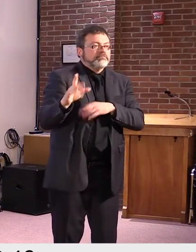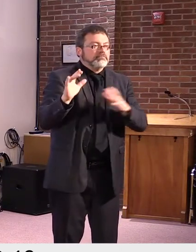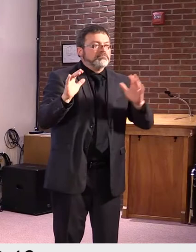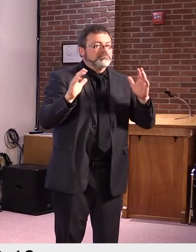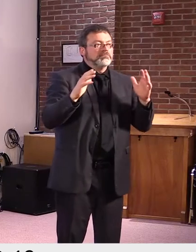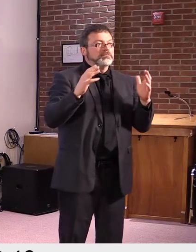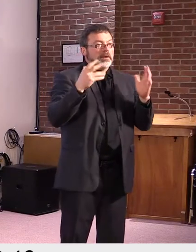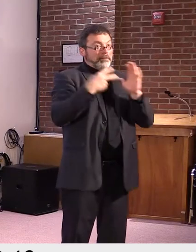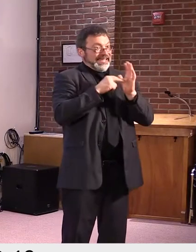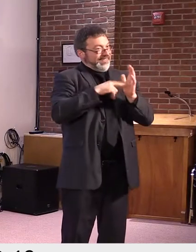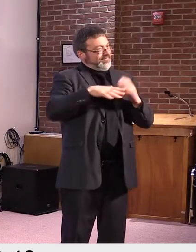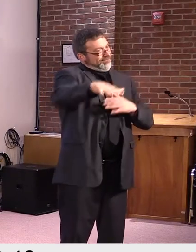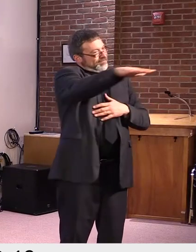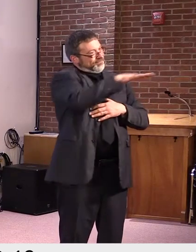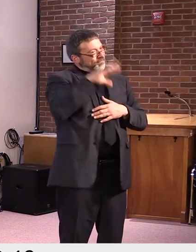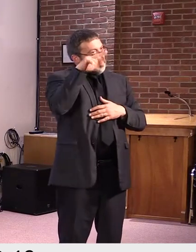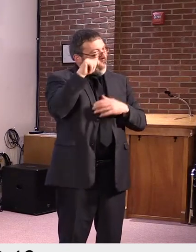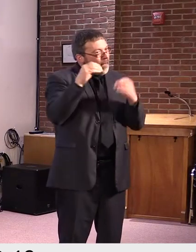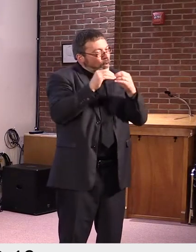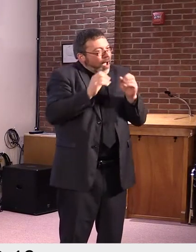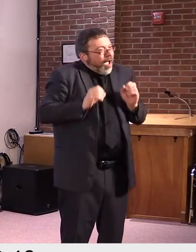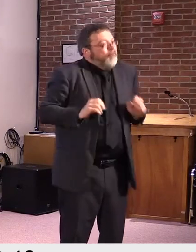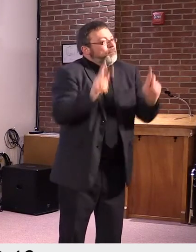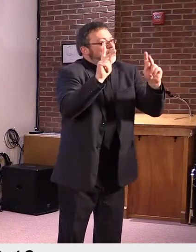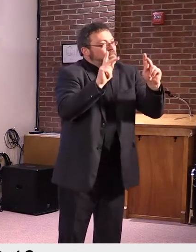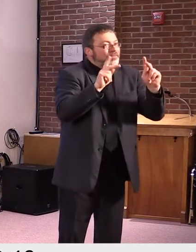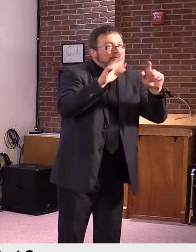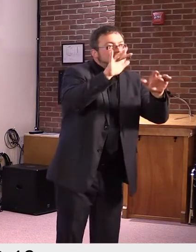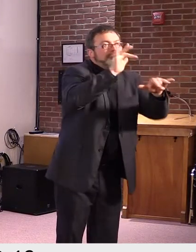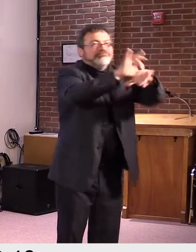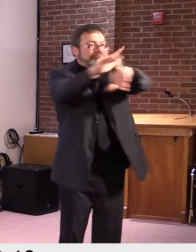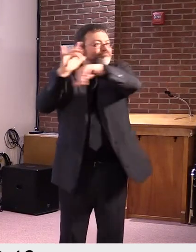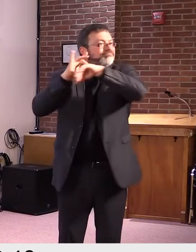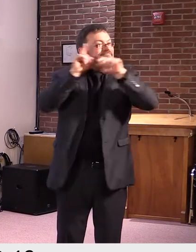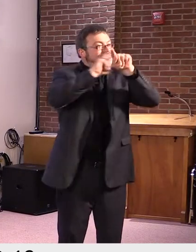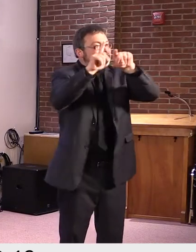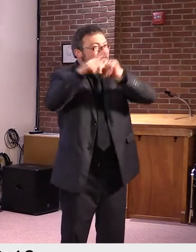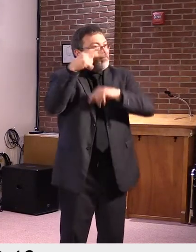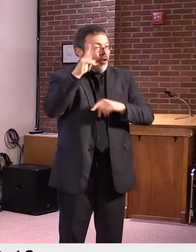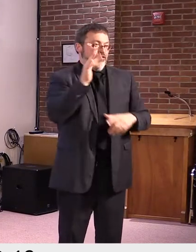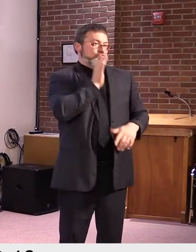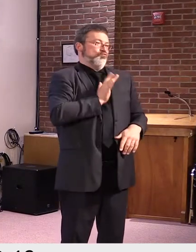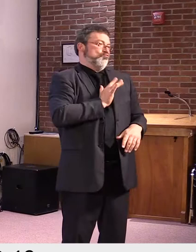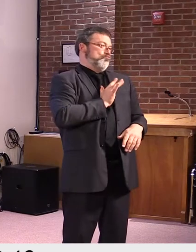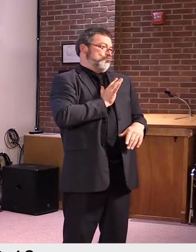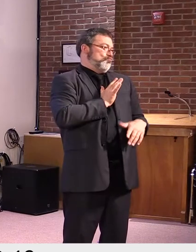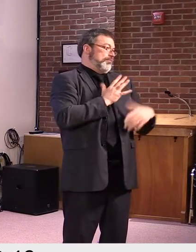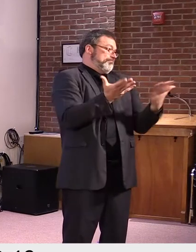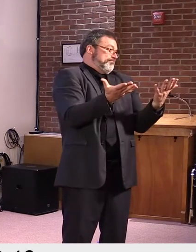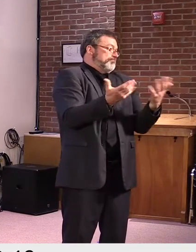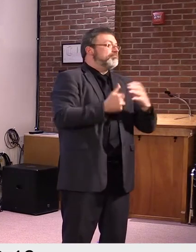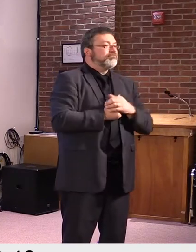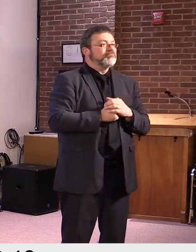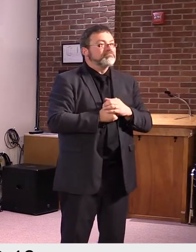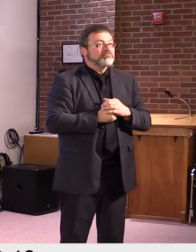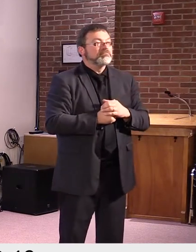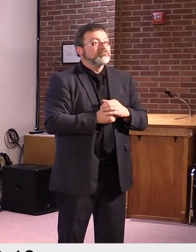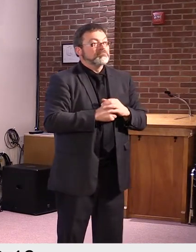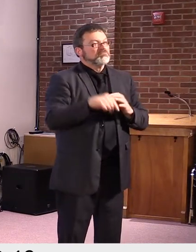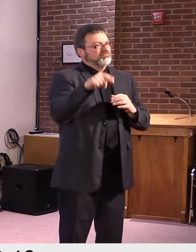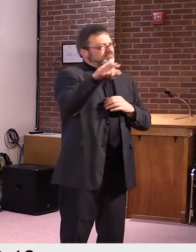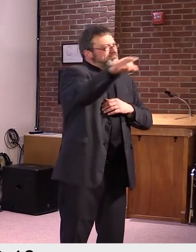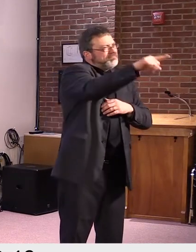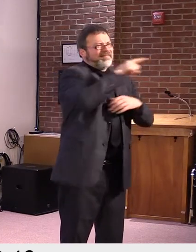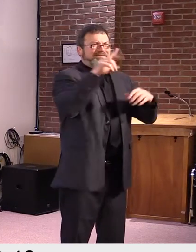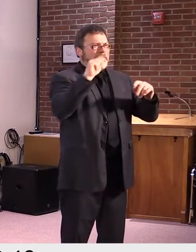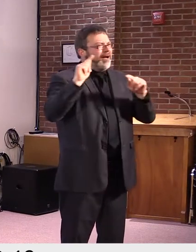landscape right in our backyard. Vermonters have made a lot of sacrifices over the last 3 months and worked creatively